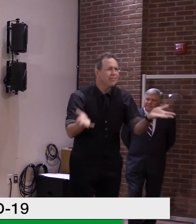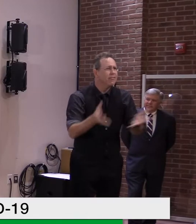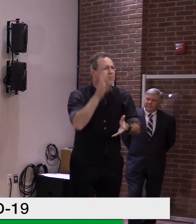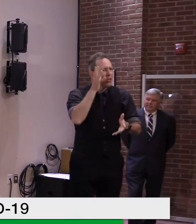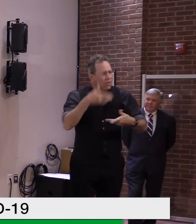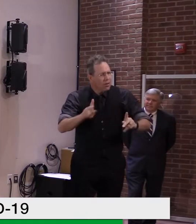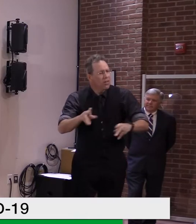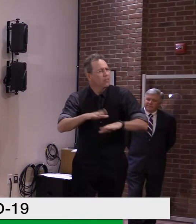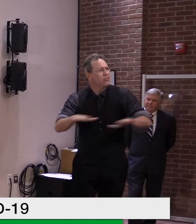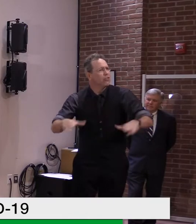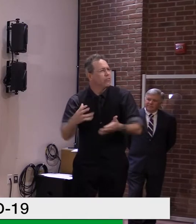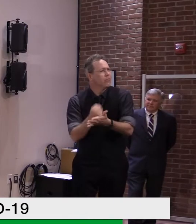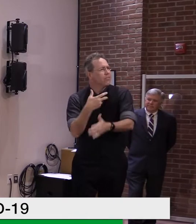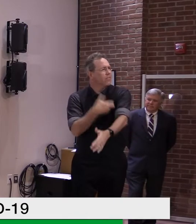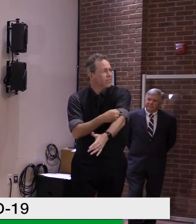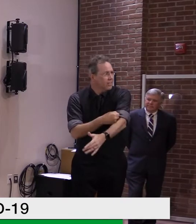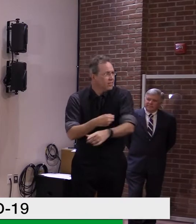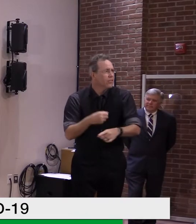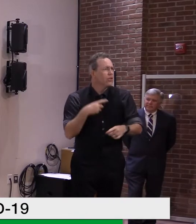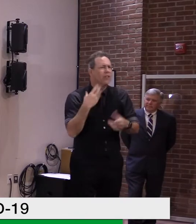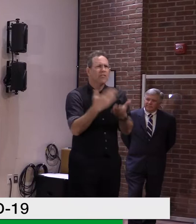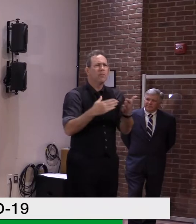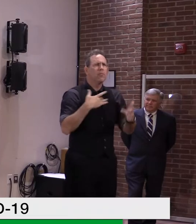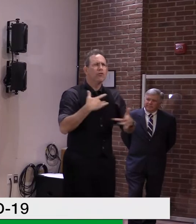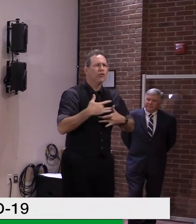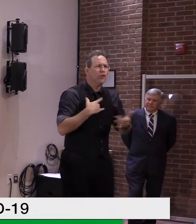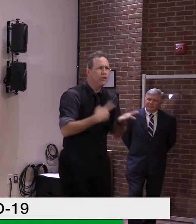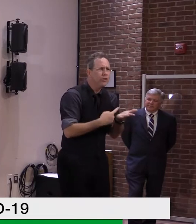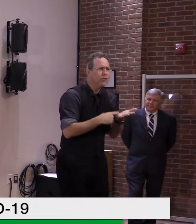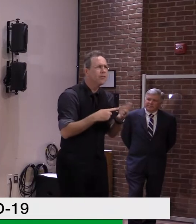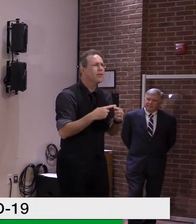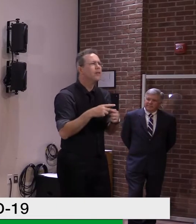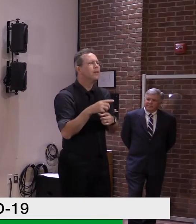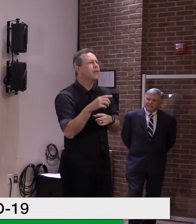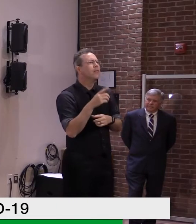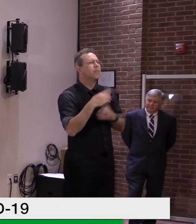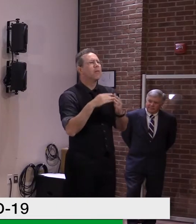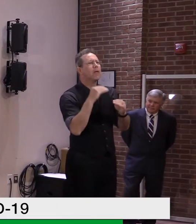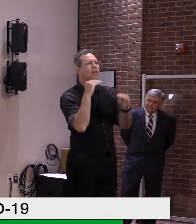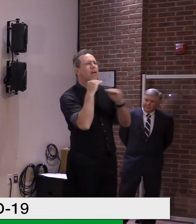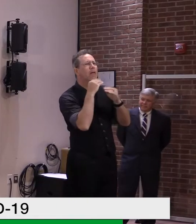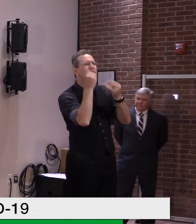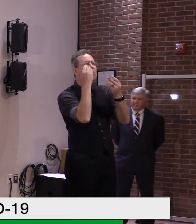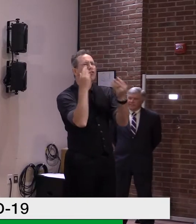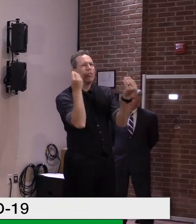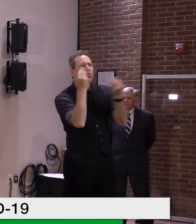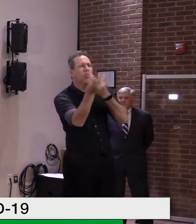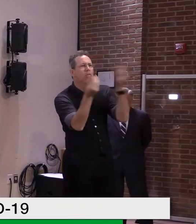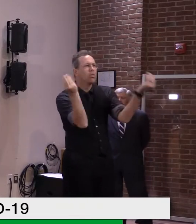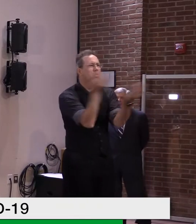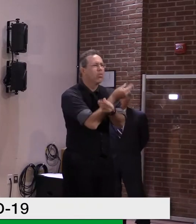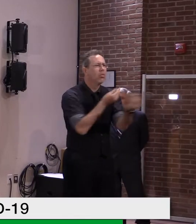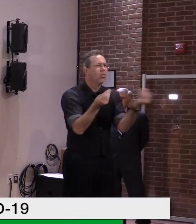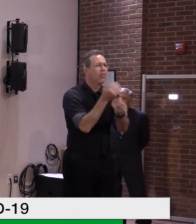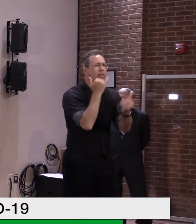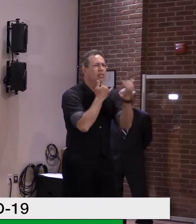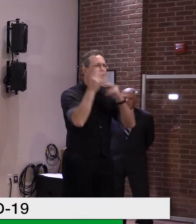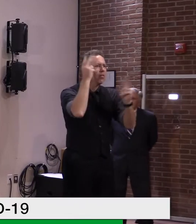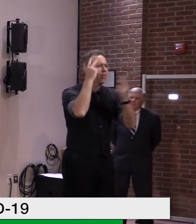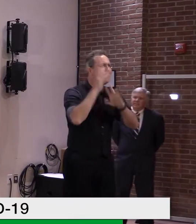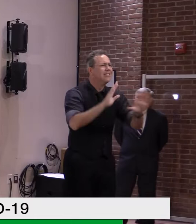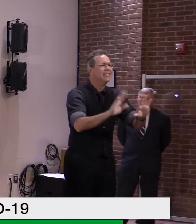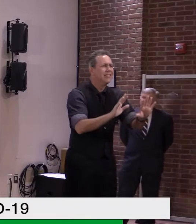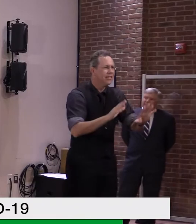with misinformation, which is keeping some people from getting the vaccine. So I want to remind folks, if you